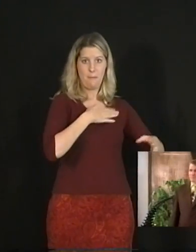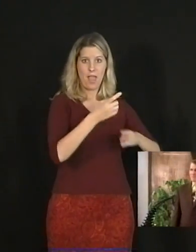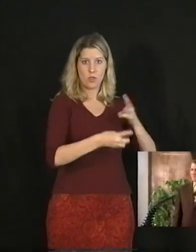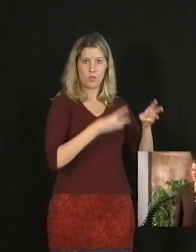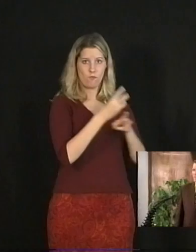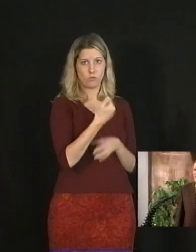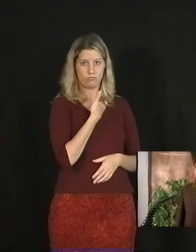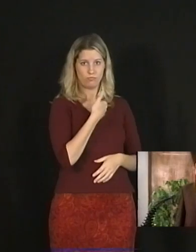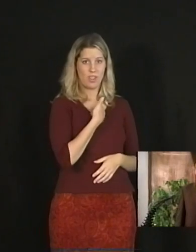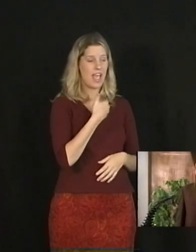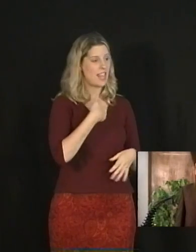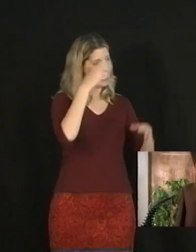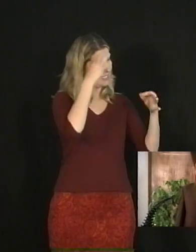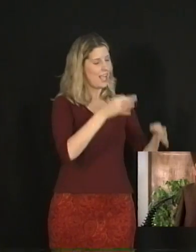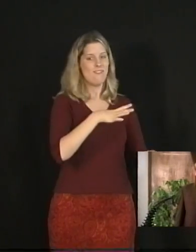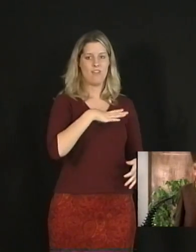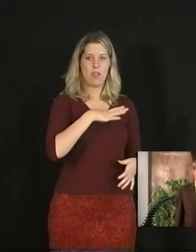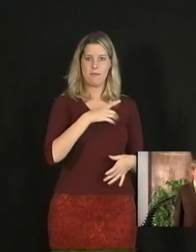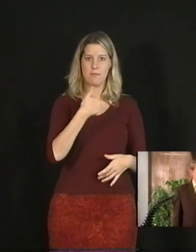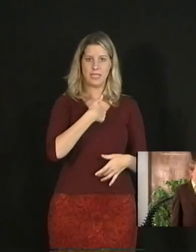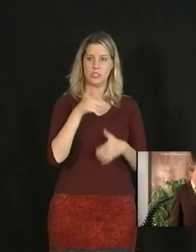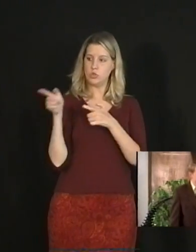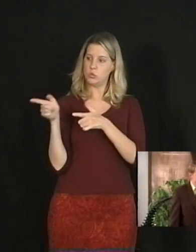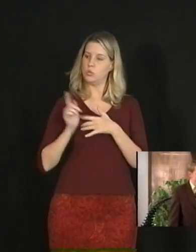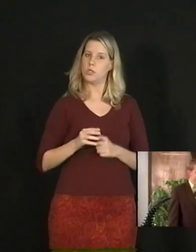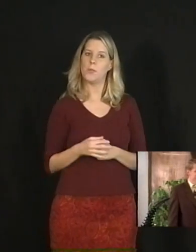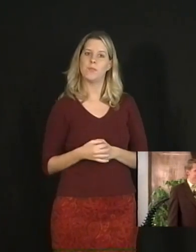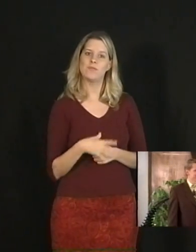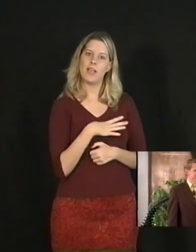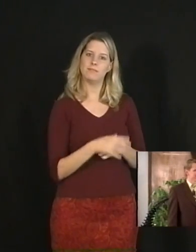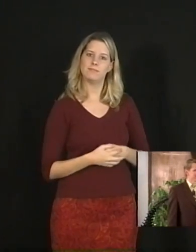universe. And I decided it's fine for me to shoot you."